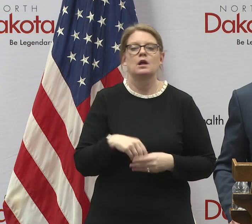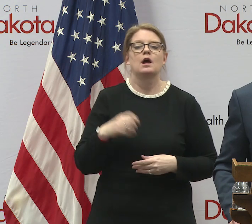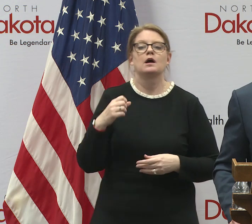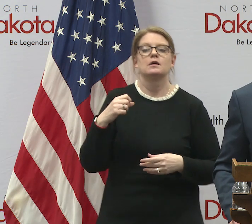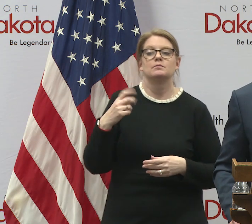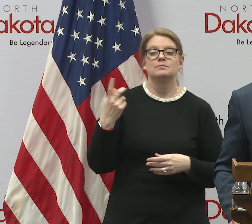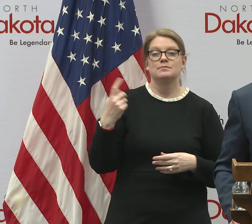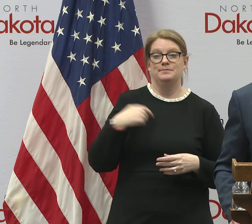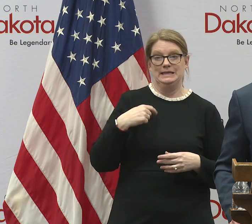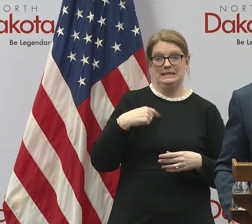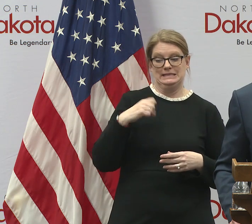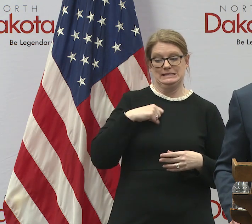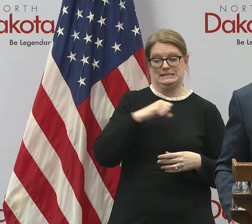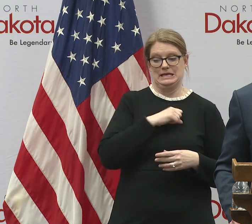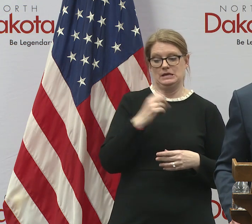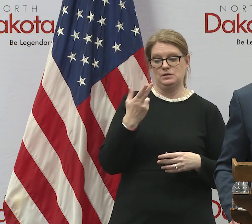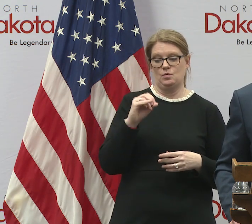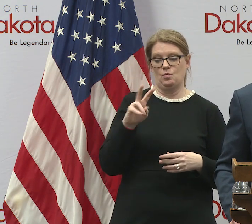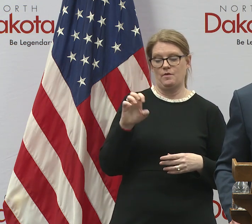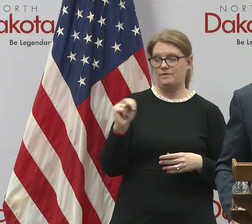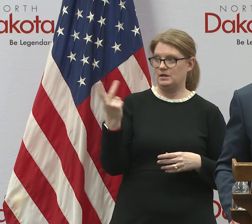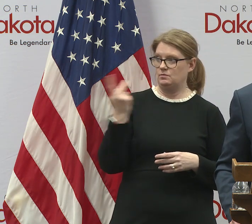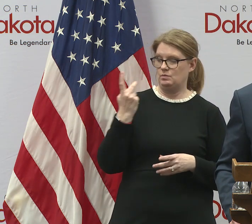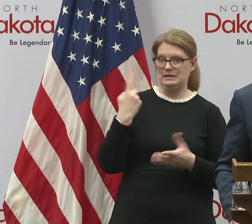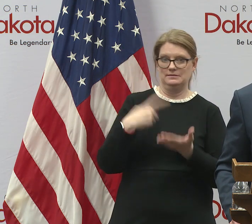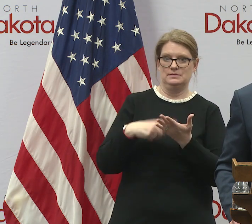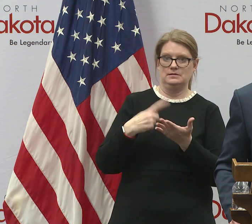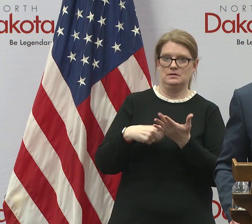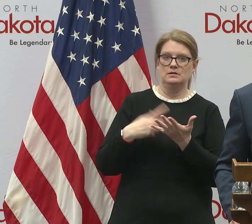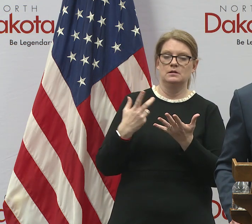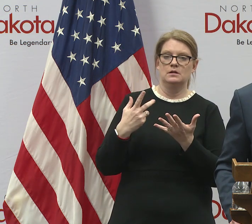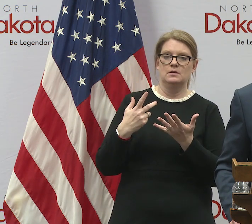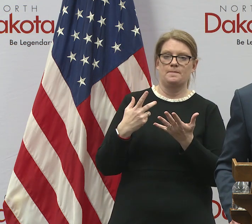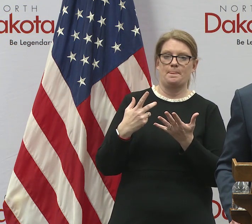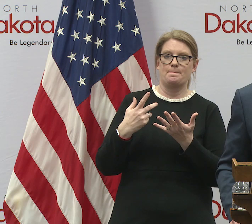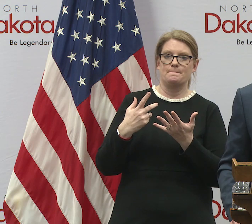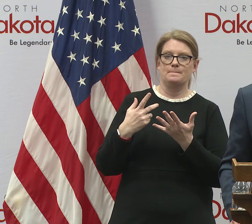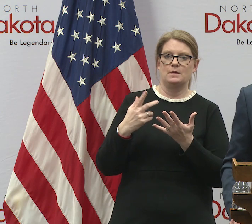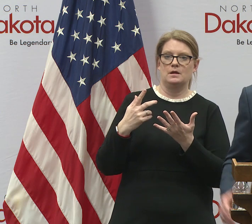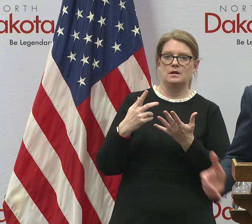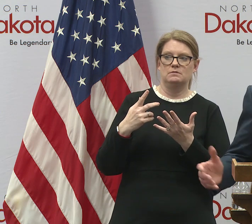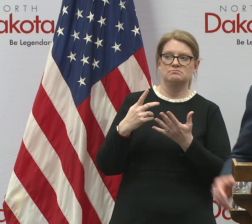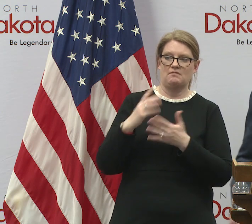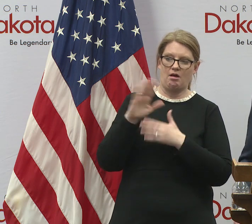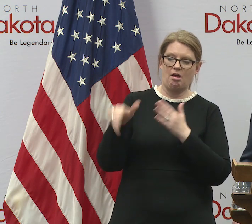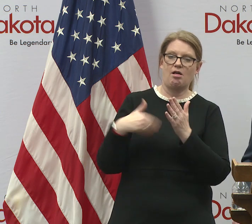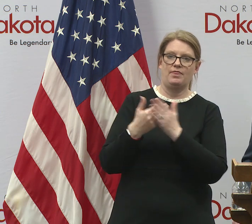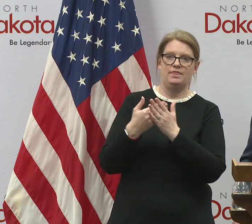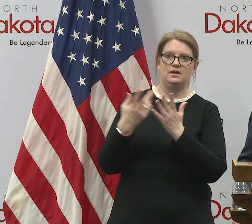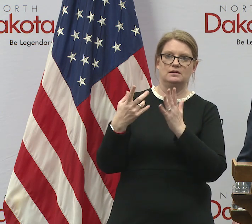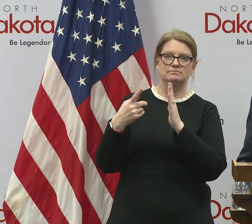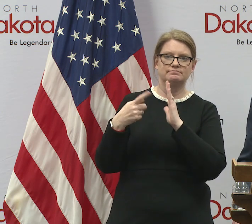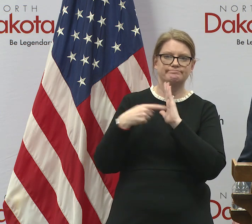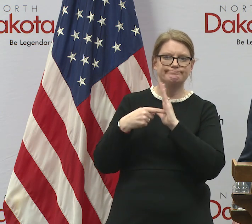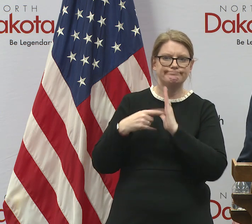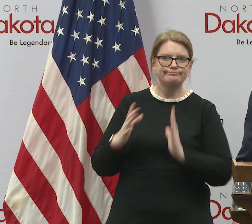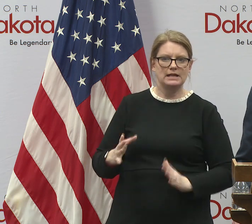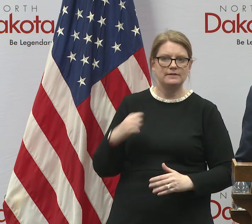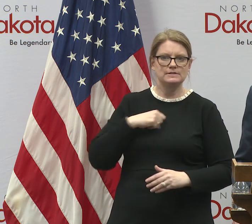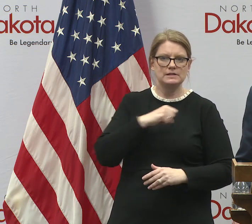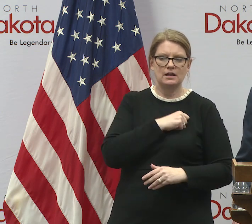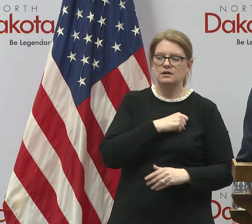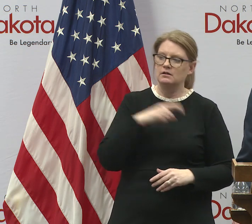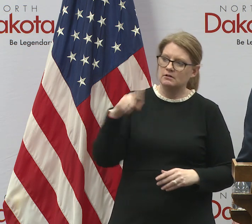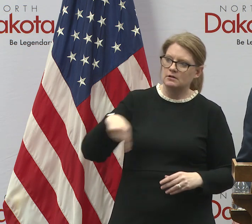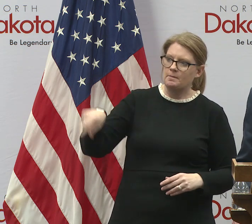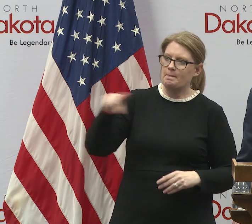today, and it was in contact with the rest of our CODEL as well. Lieutenant Governor Sanford's also been very strong